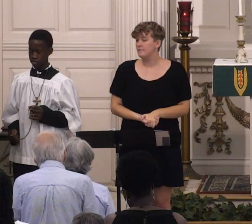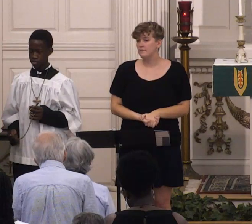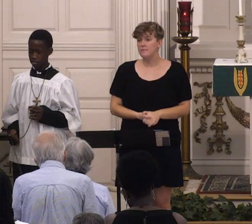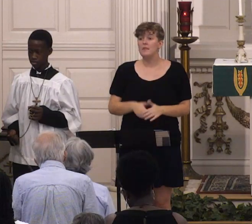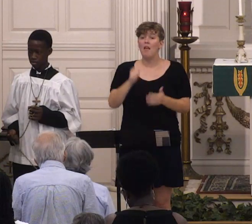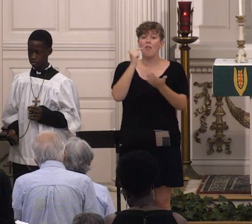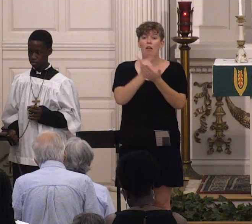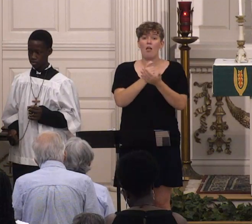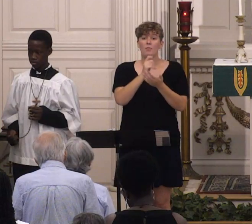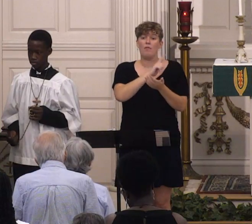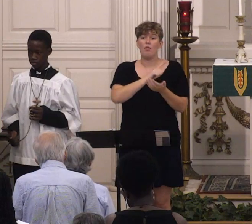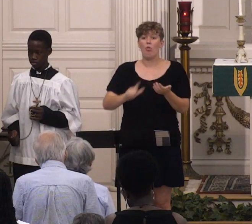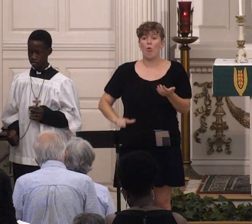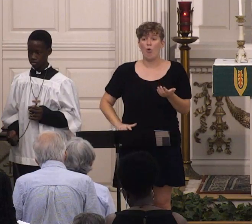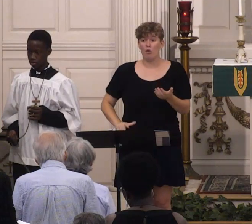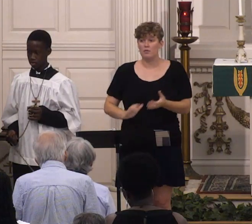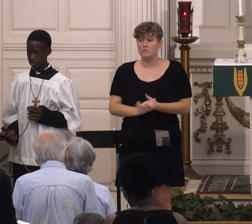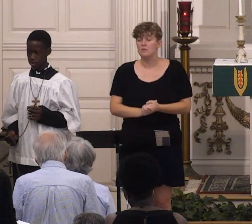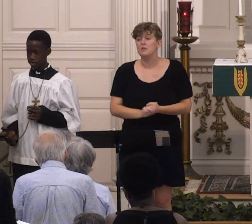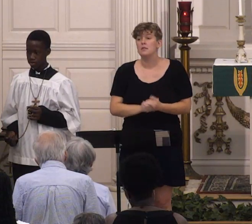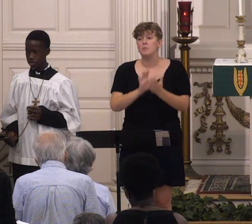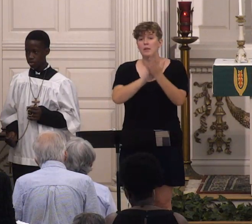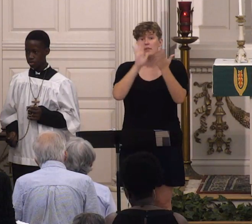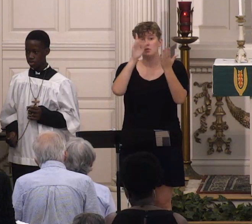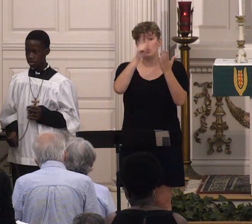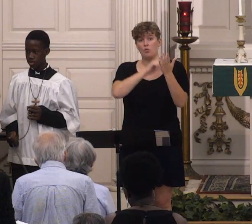The Gospel of the Lord.